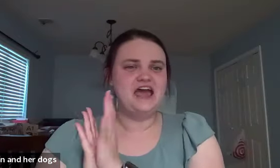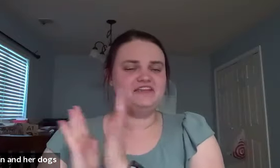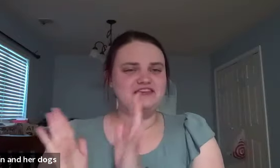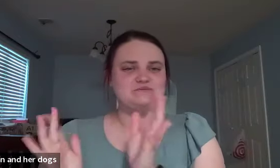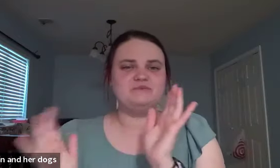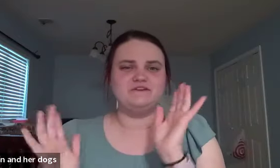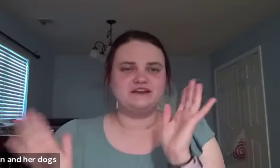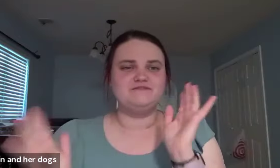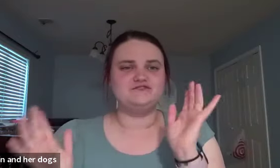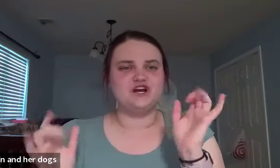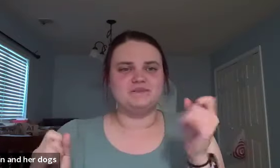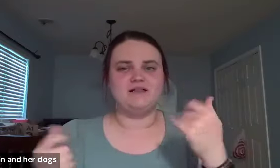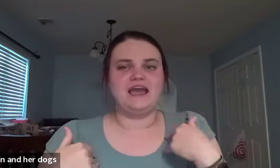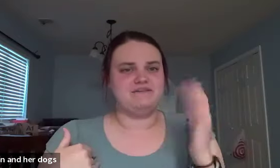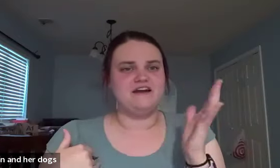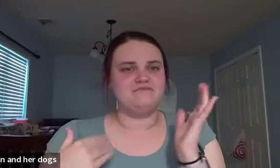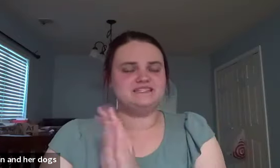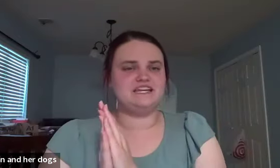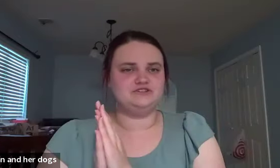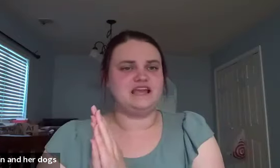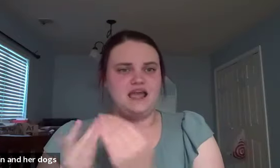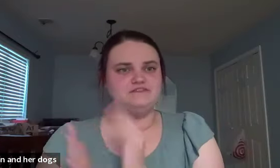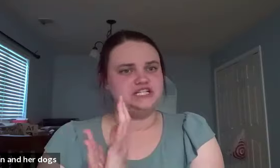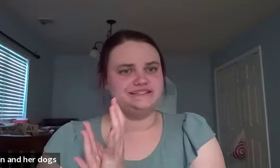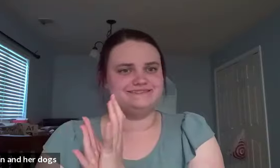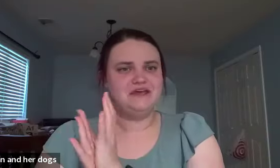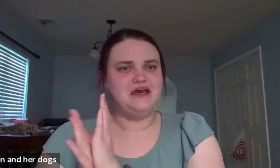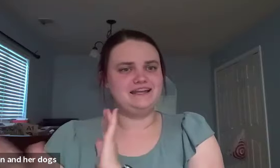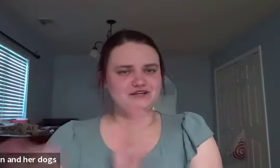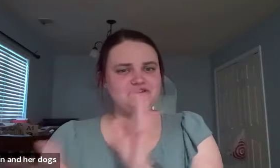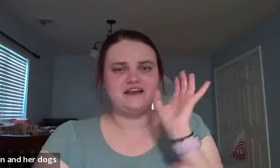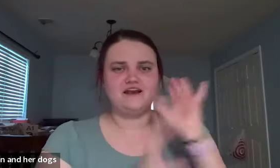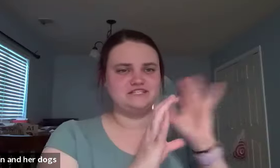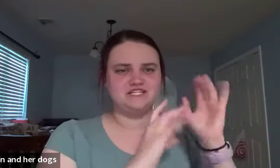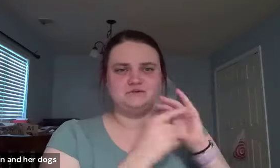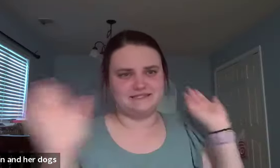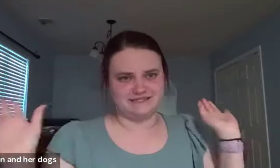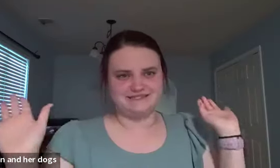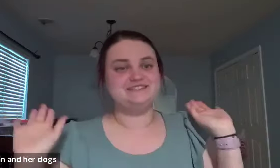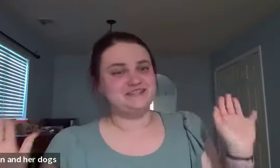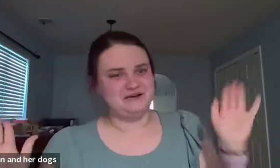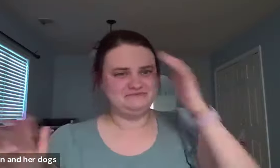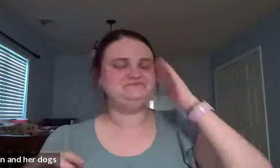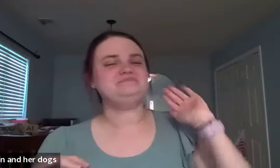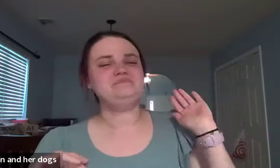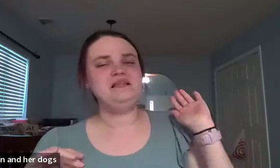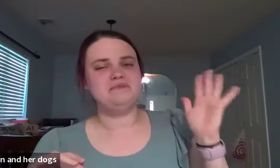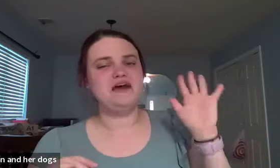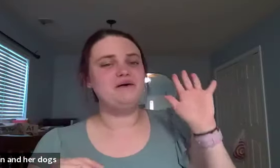And I think someone would be very confused if you're talking about like, I have 5 minutes and you're saying I have cheese. I don't think that conversation would make sense. So, but that